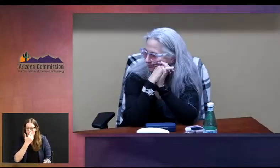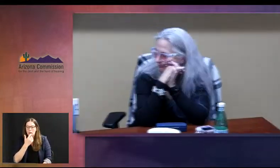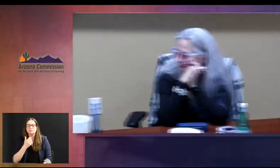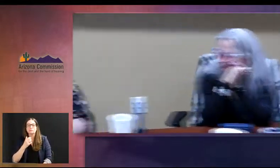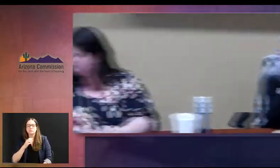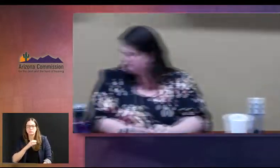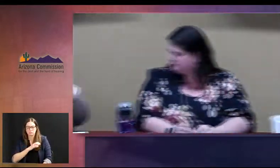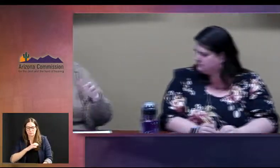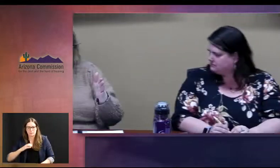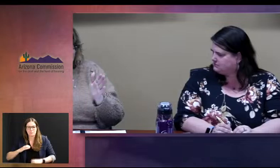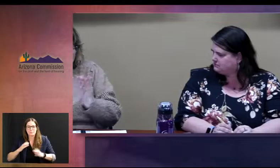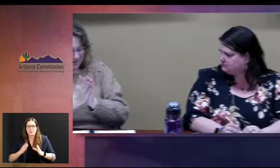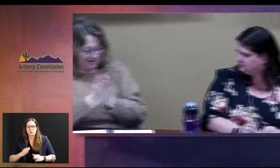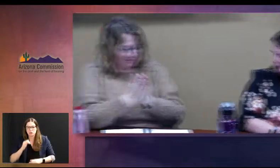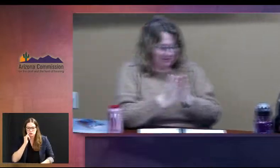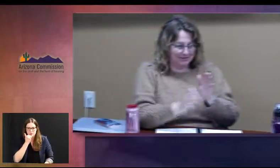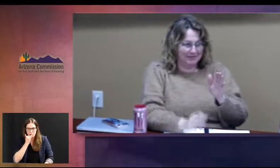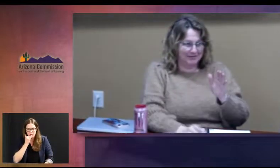things.